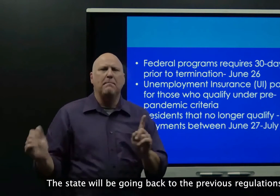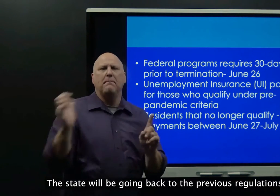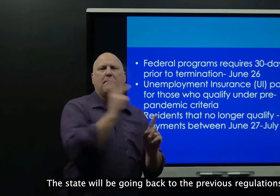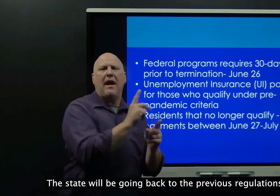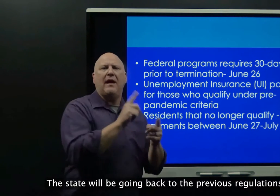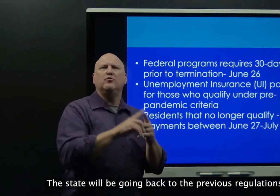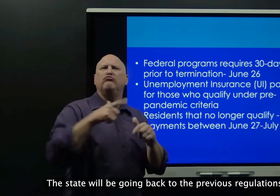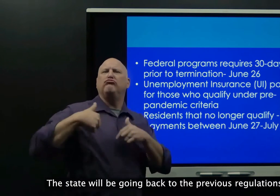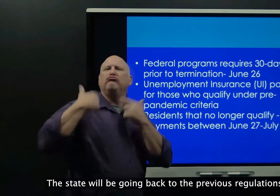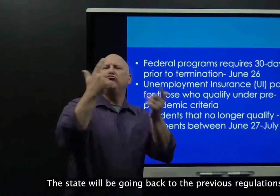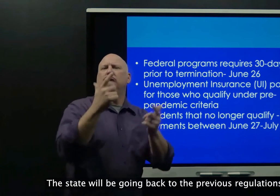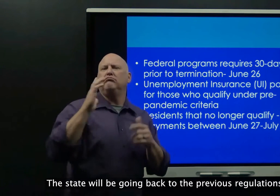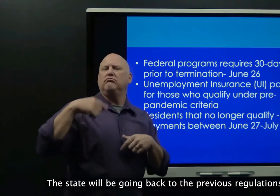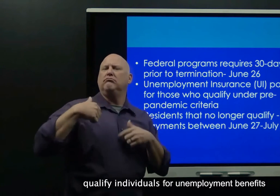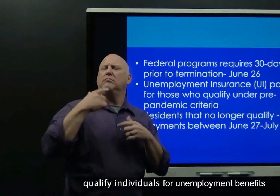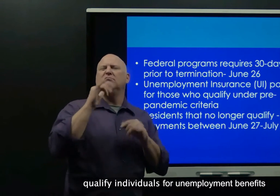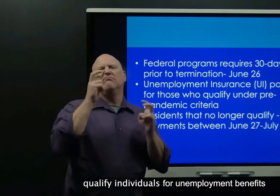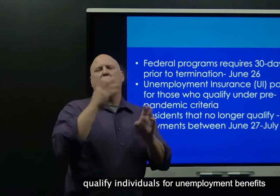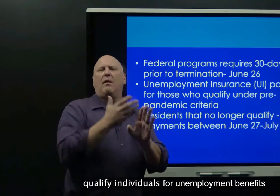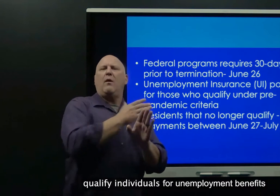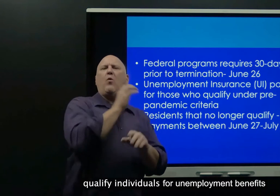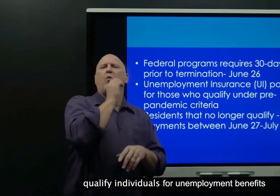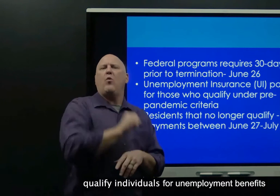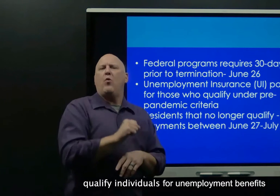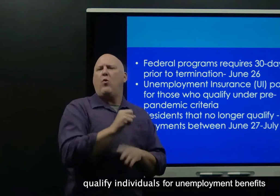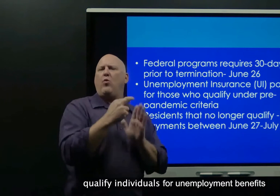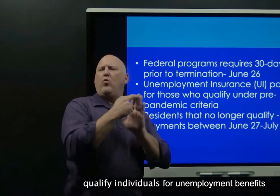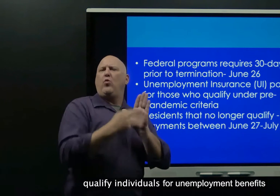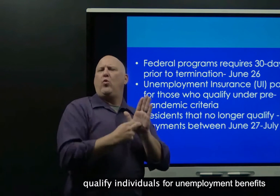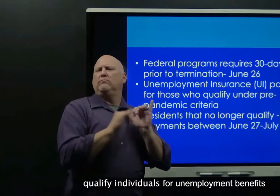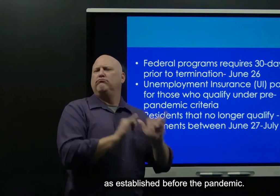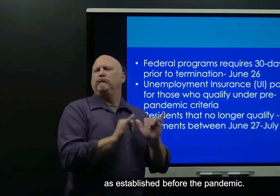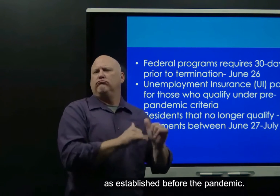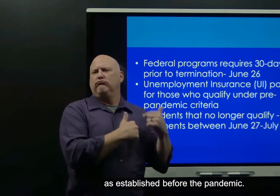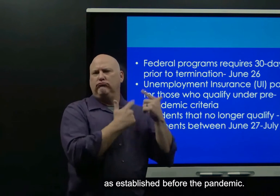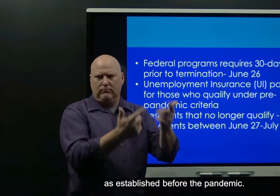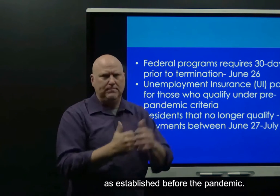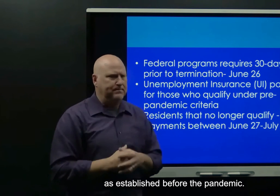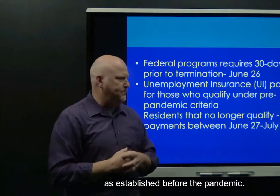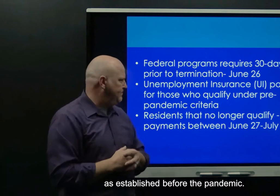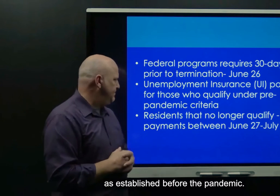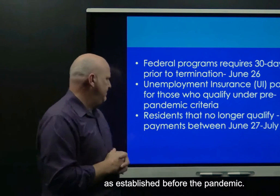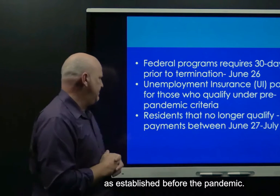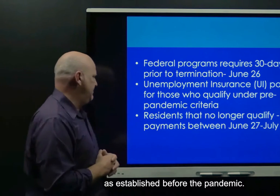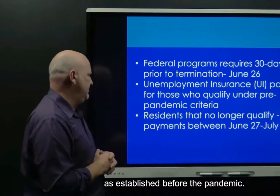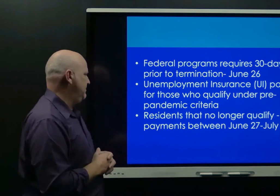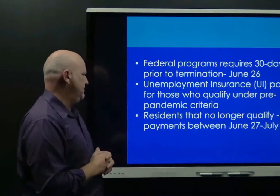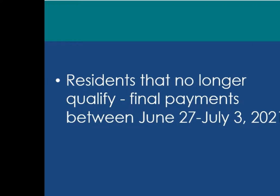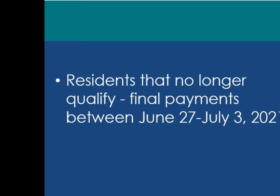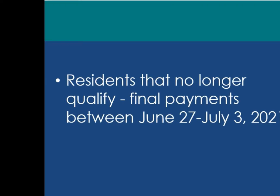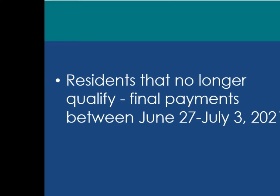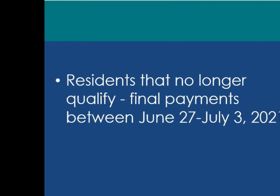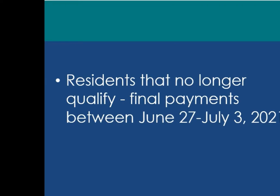previous regulations that qualify individuals for unemployment benefits as established before the pandemic.